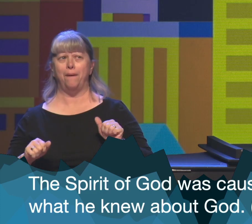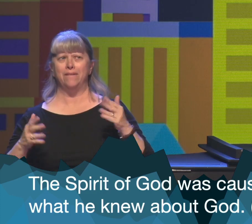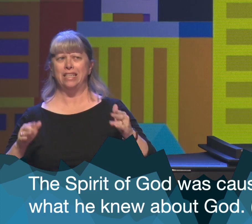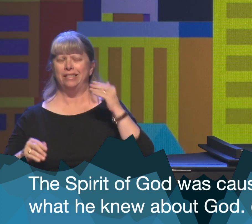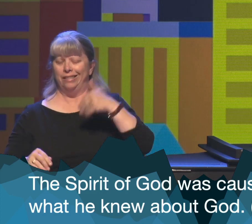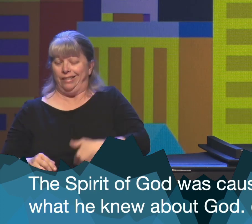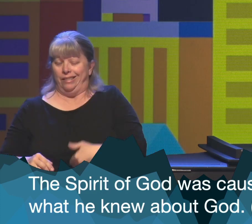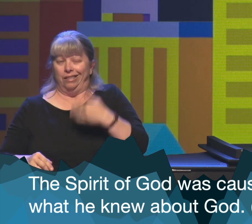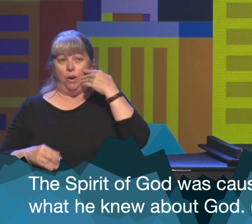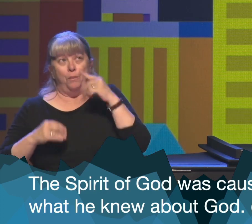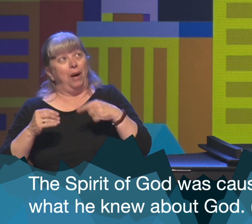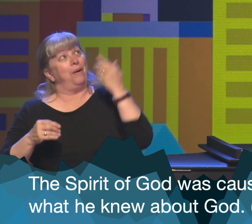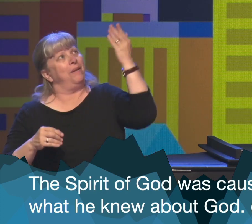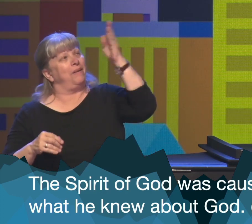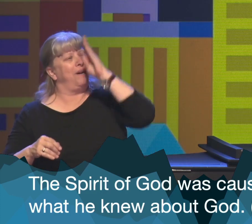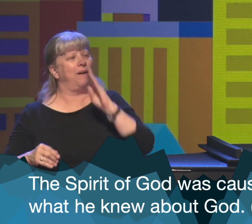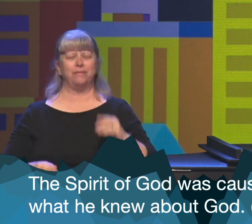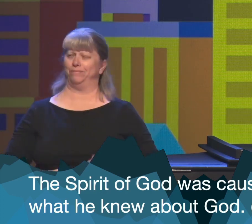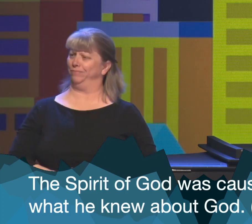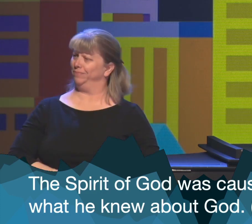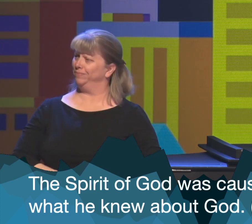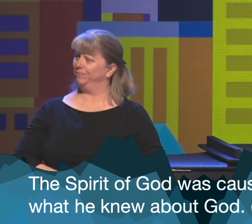knows about God.